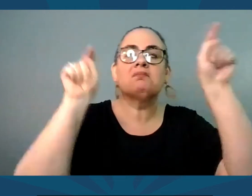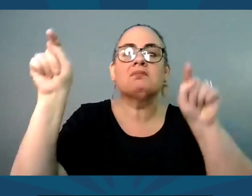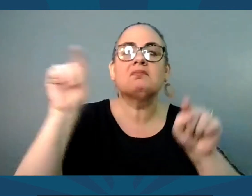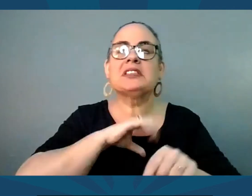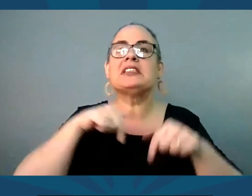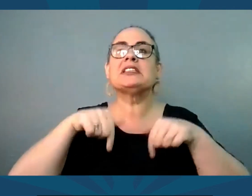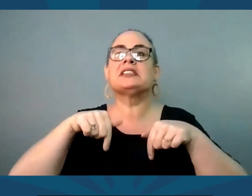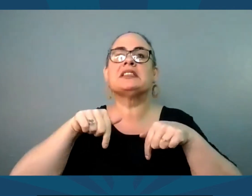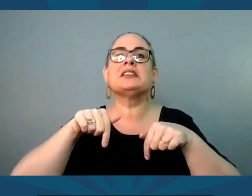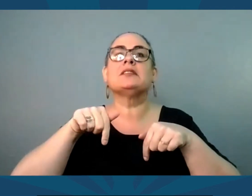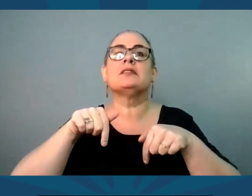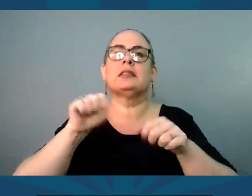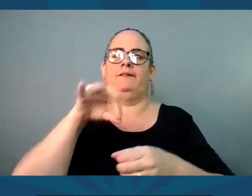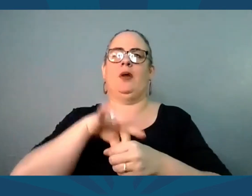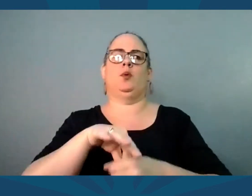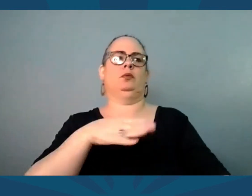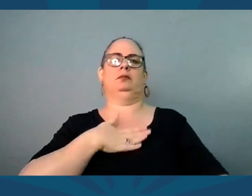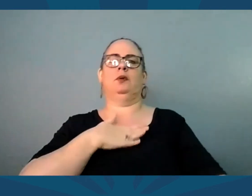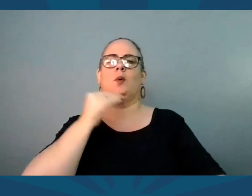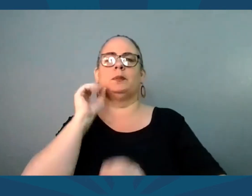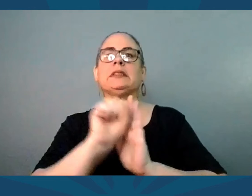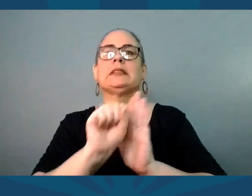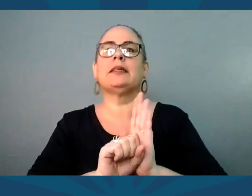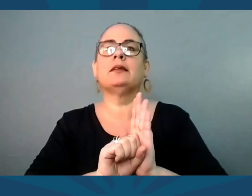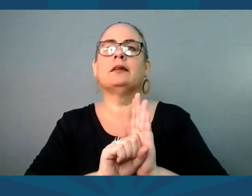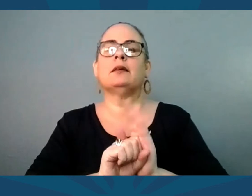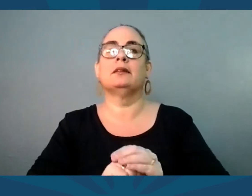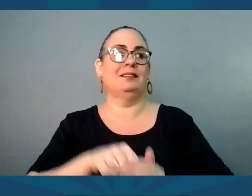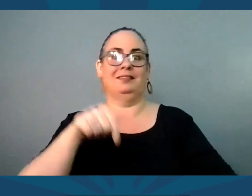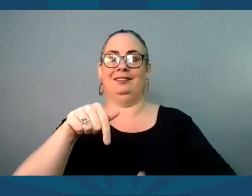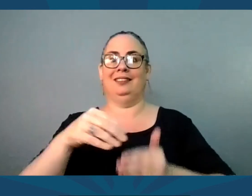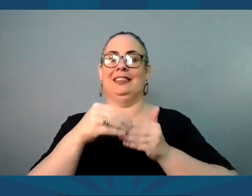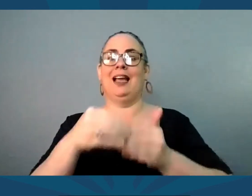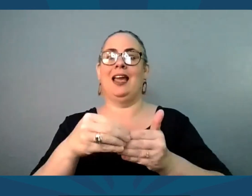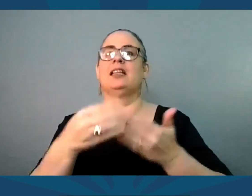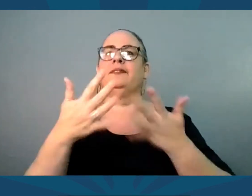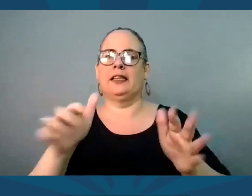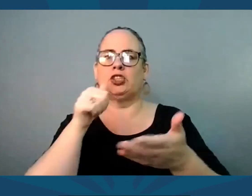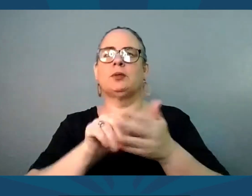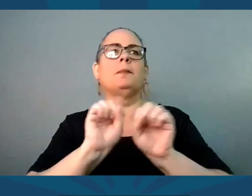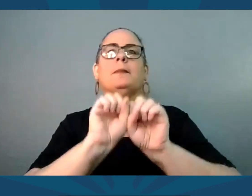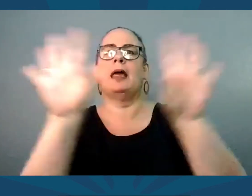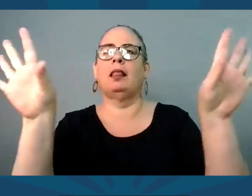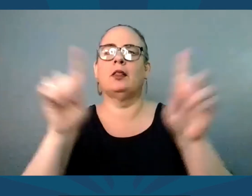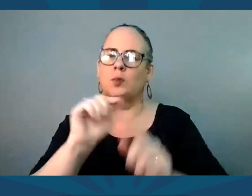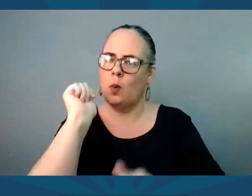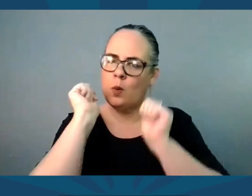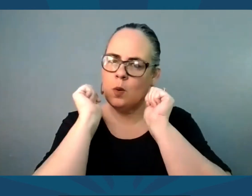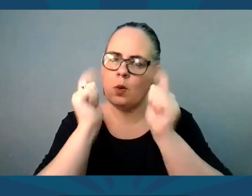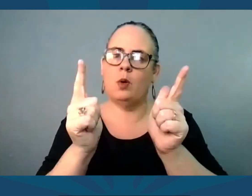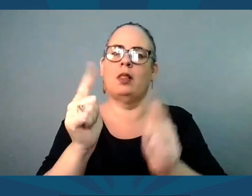U.S. citizens who are service members, their eligible family members, or overseas citizens can vote in their